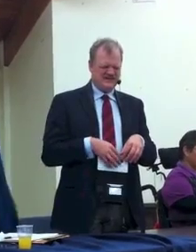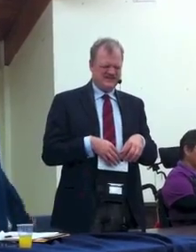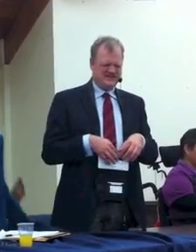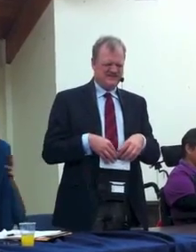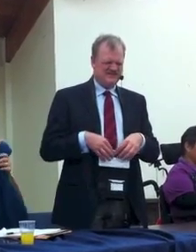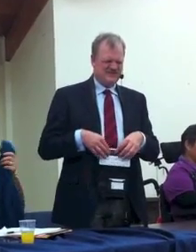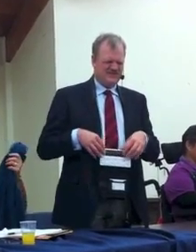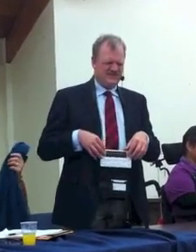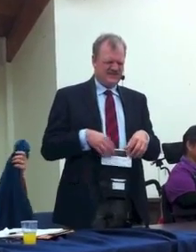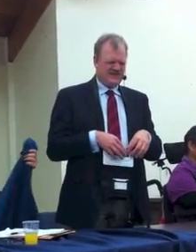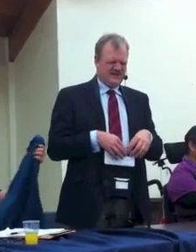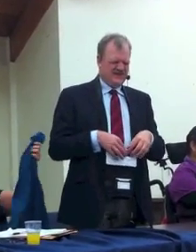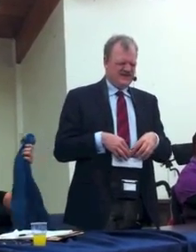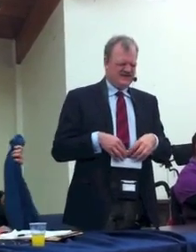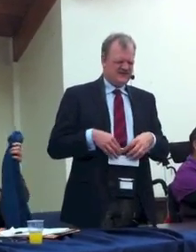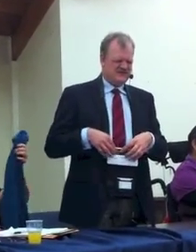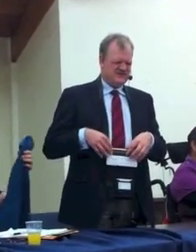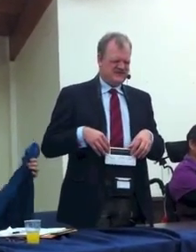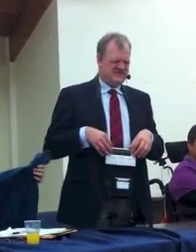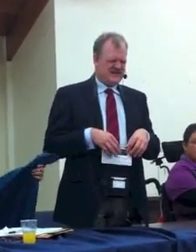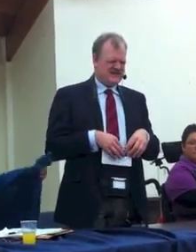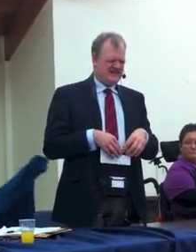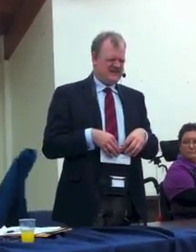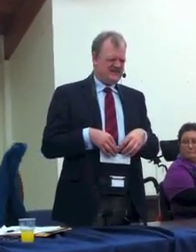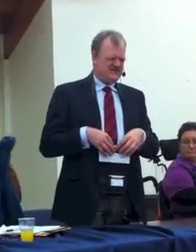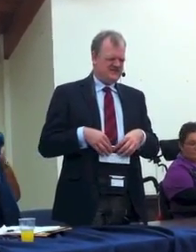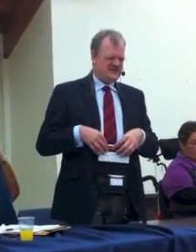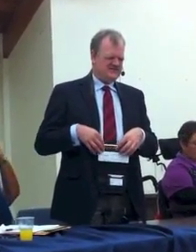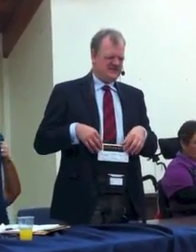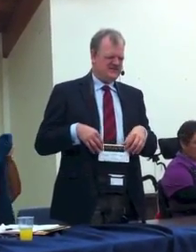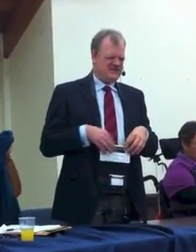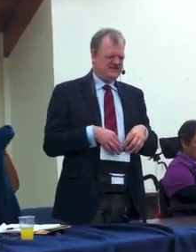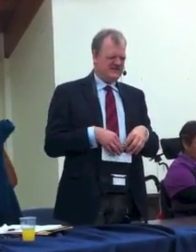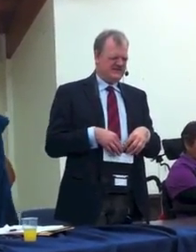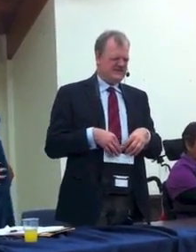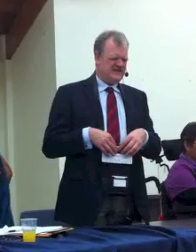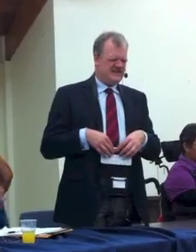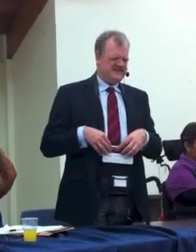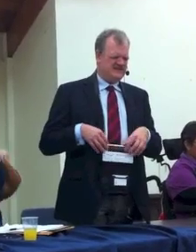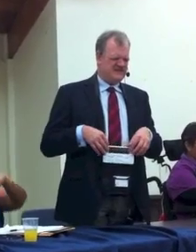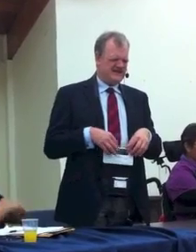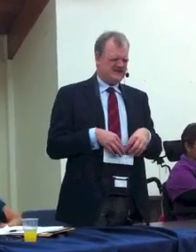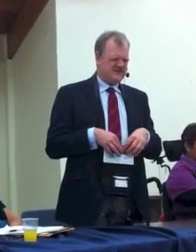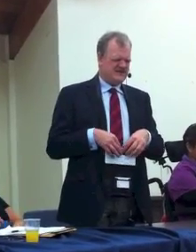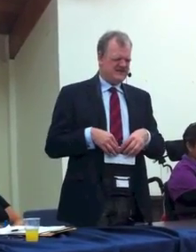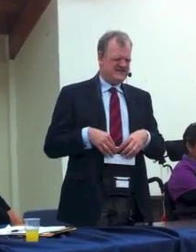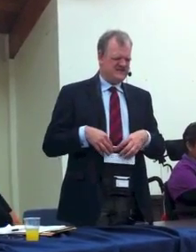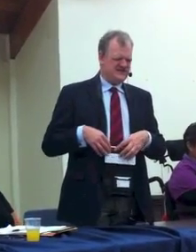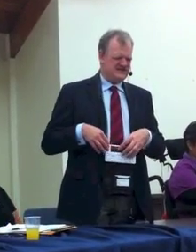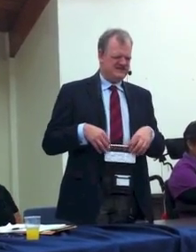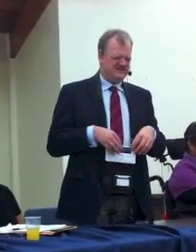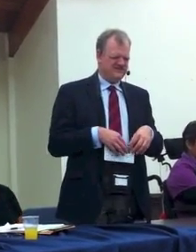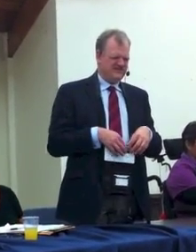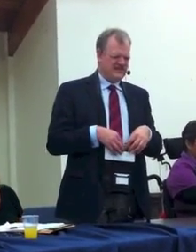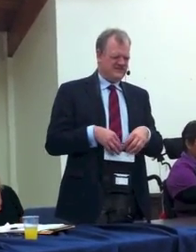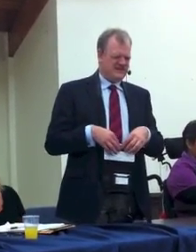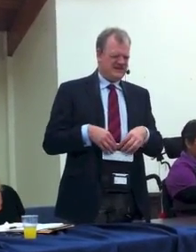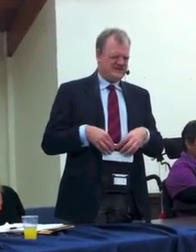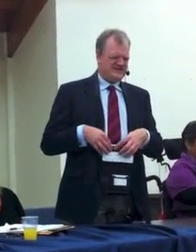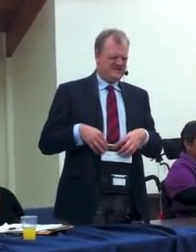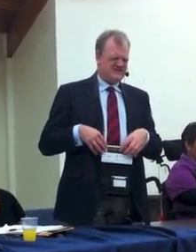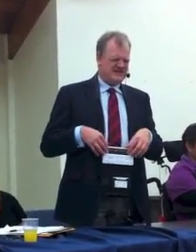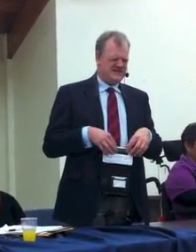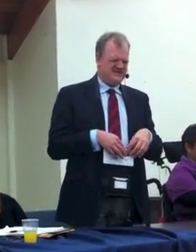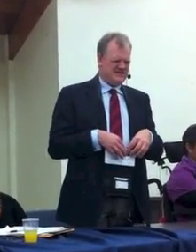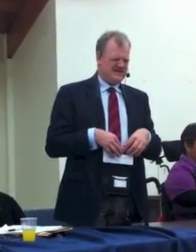personal basis, and I got to appreciate that they do deeply feel the need to make the right decisions, but